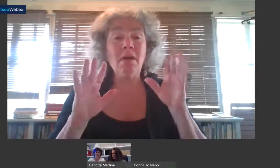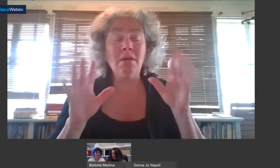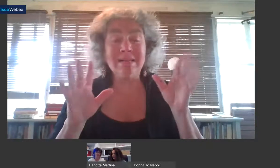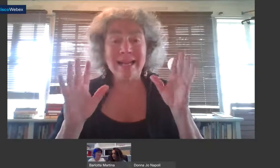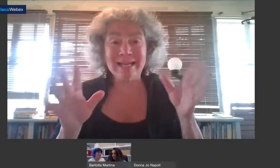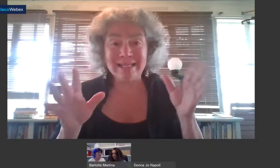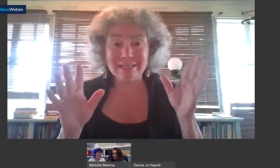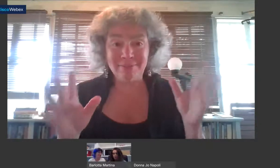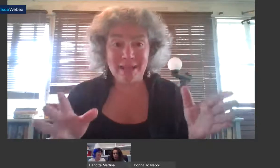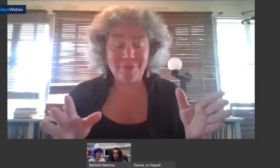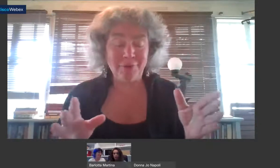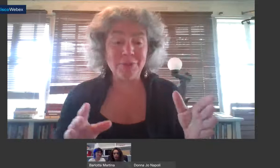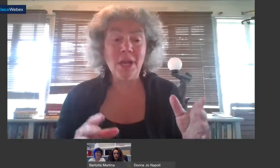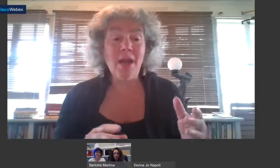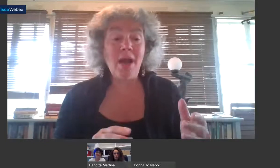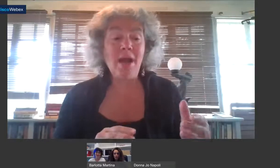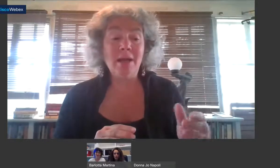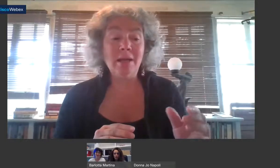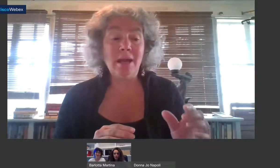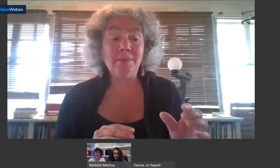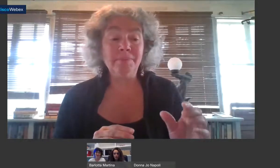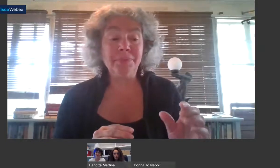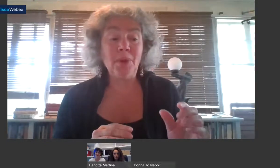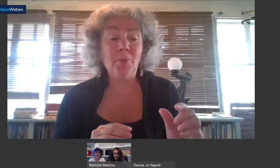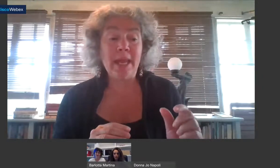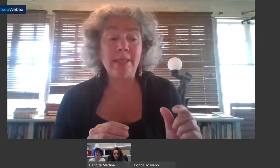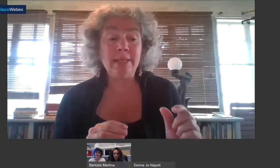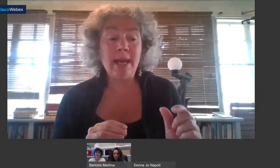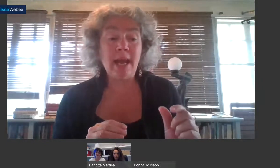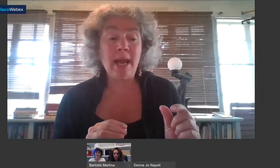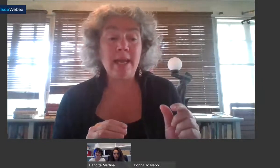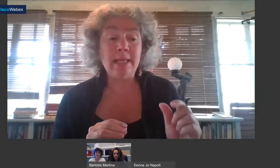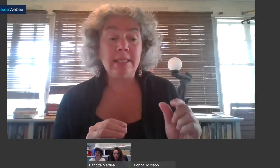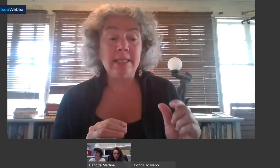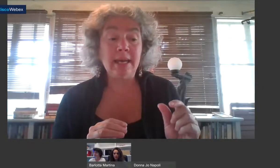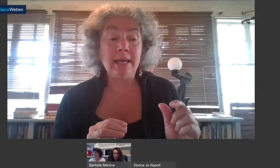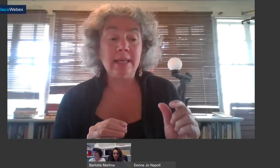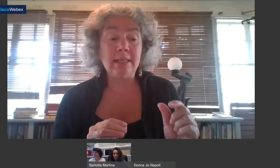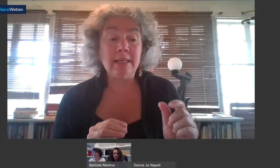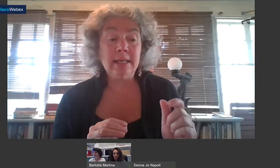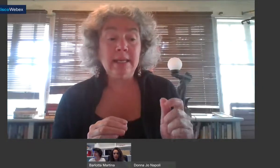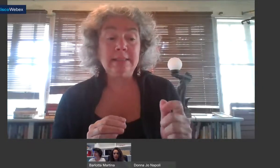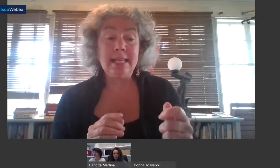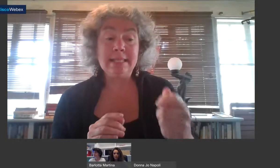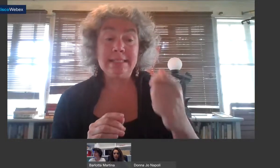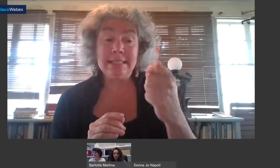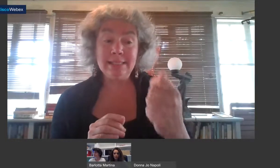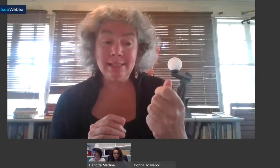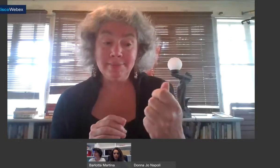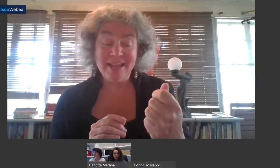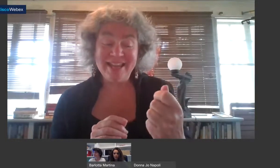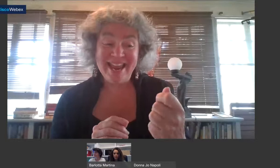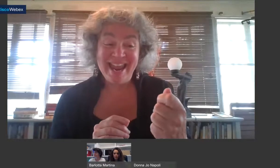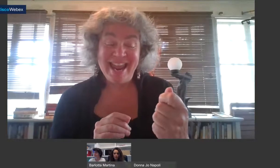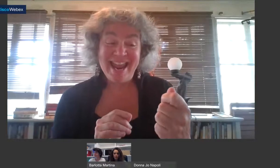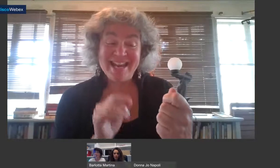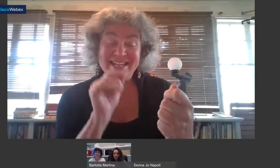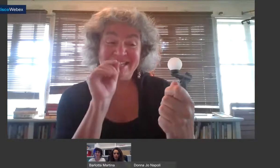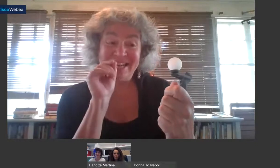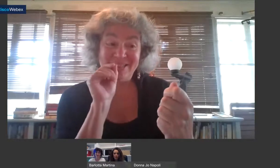all kinds of effort. When I take a needle and a